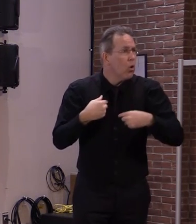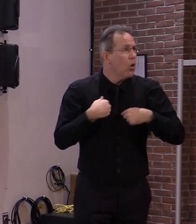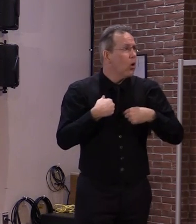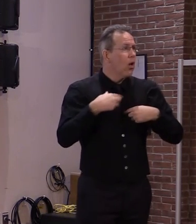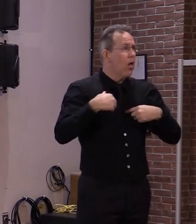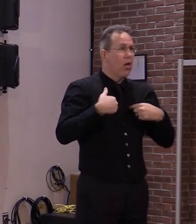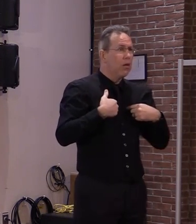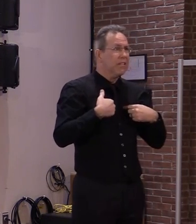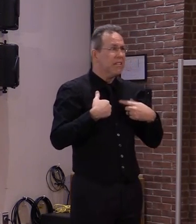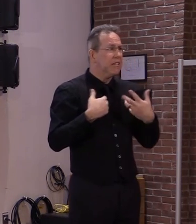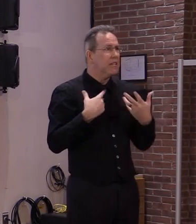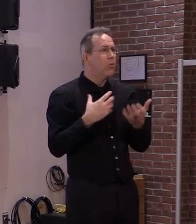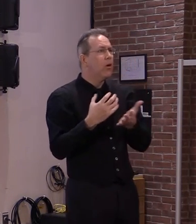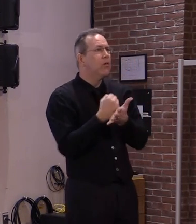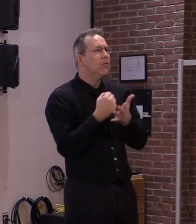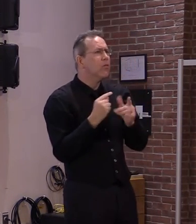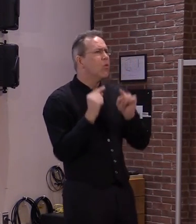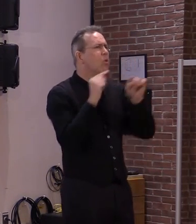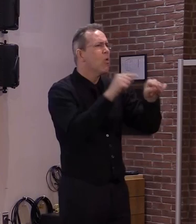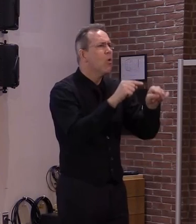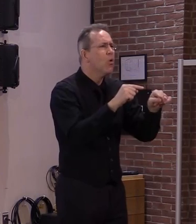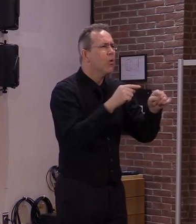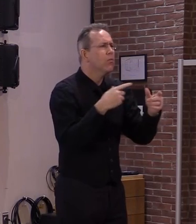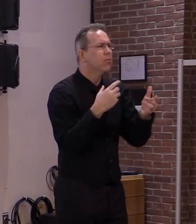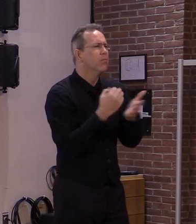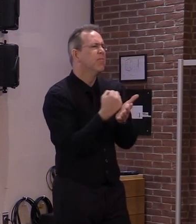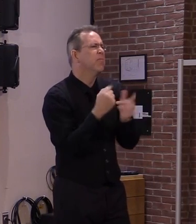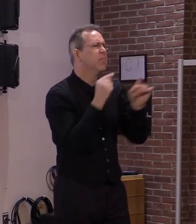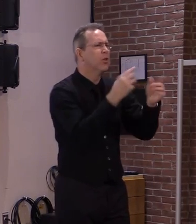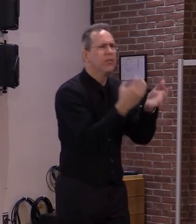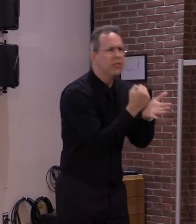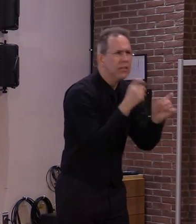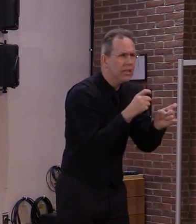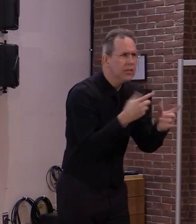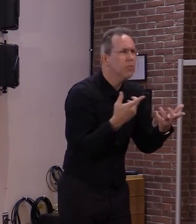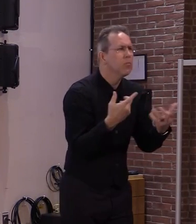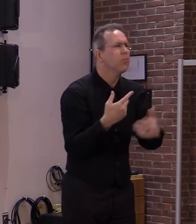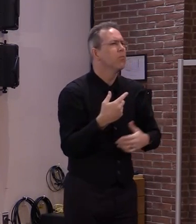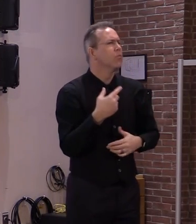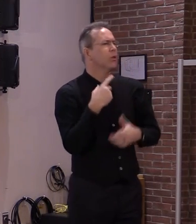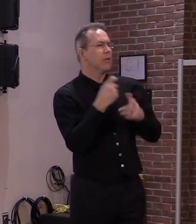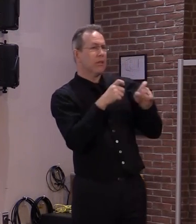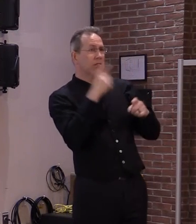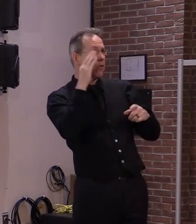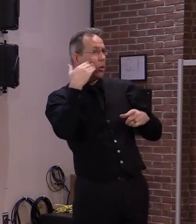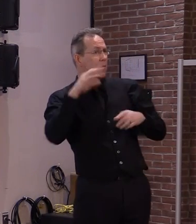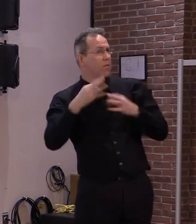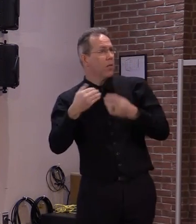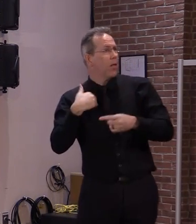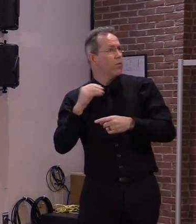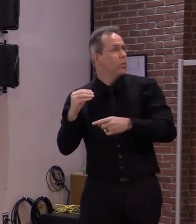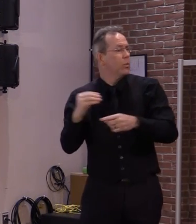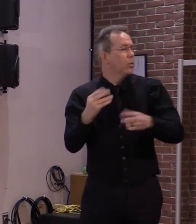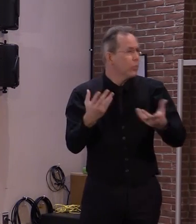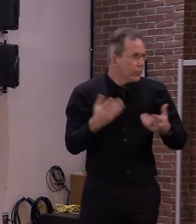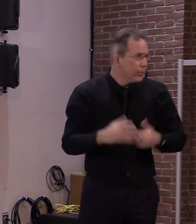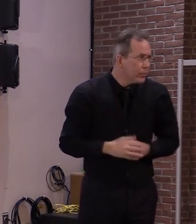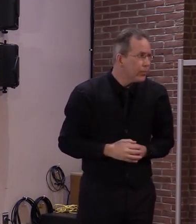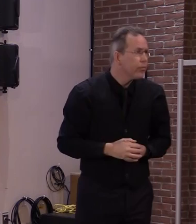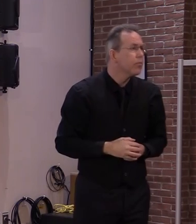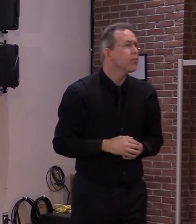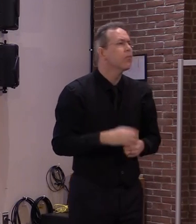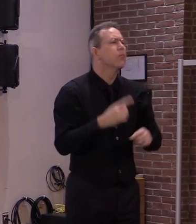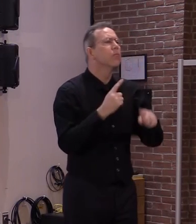the gathering and as soon as 2 days after the gathering and again 7 days after that gathering.